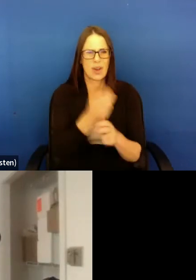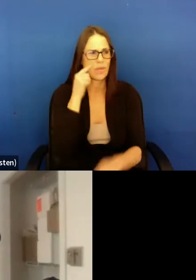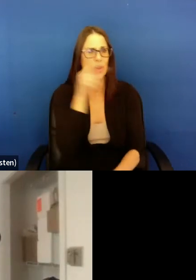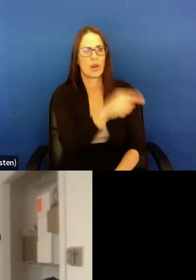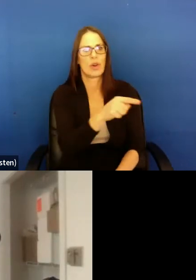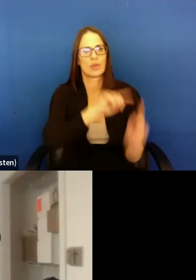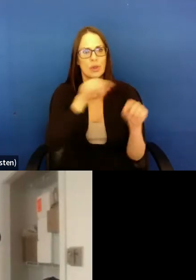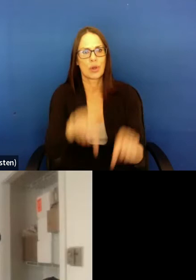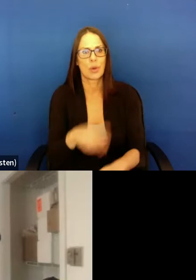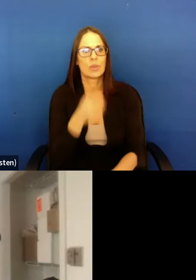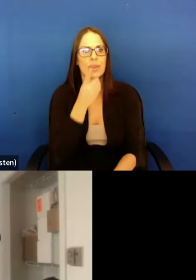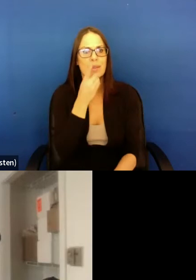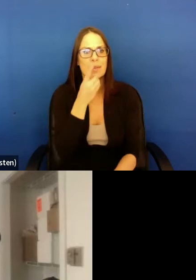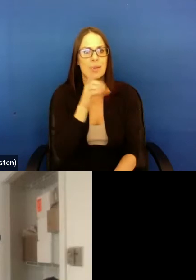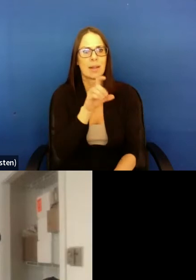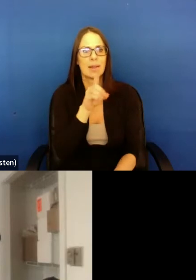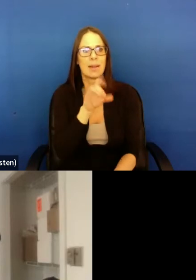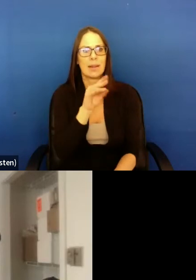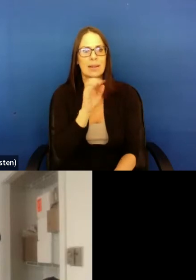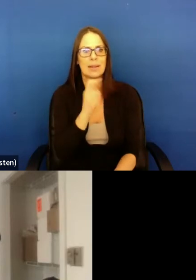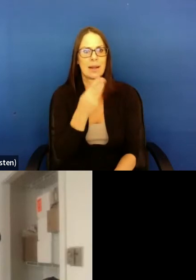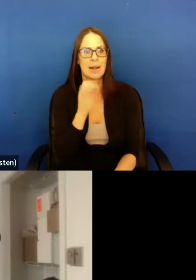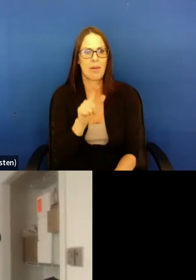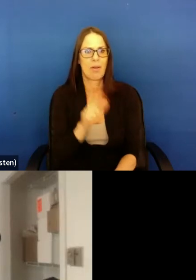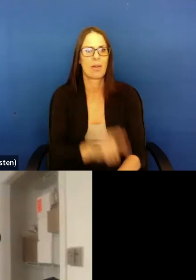to the dining hall whenever she needs to.